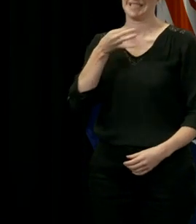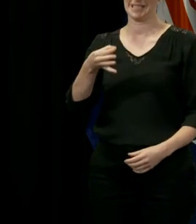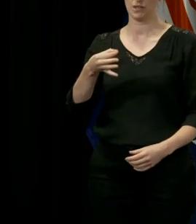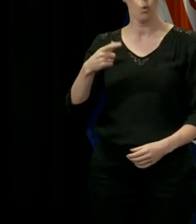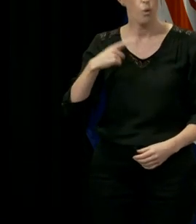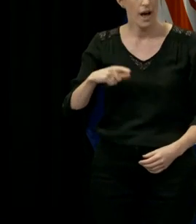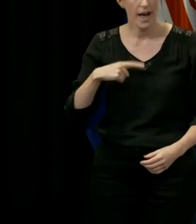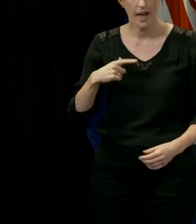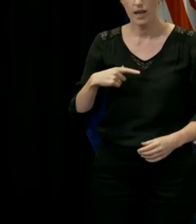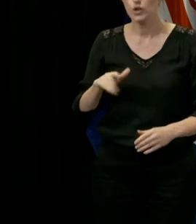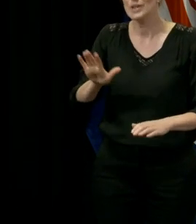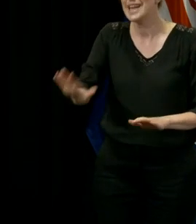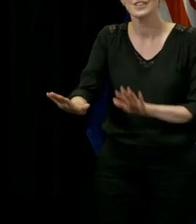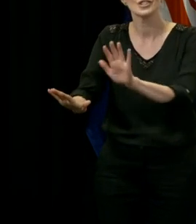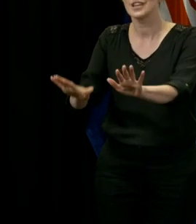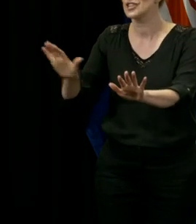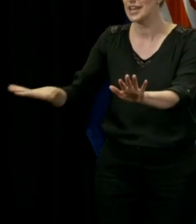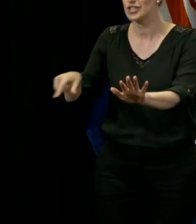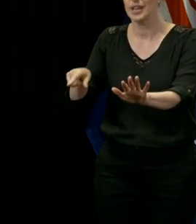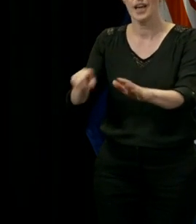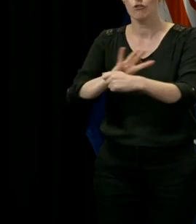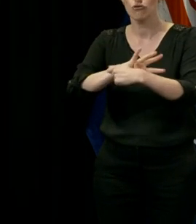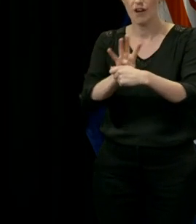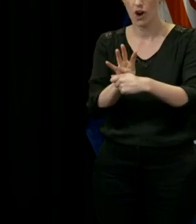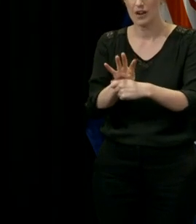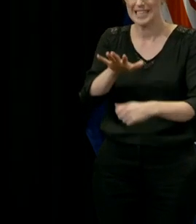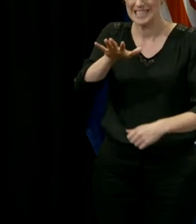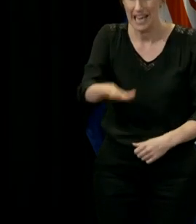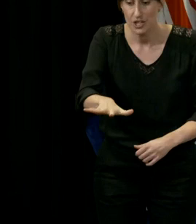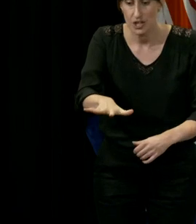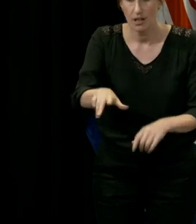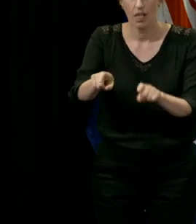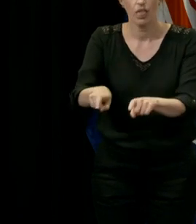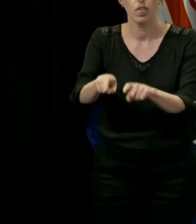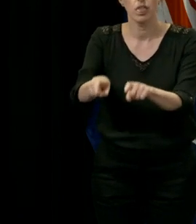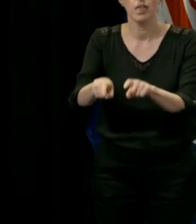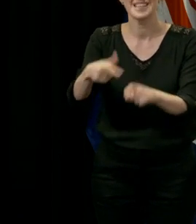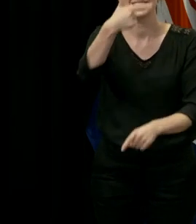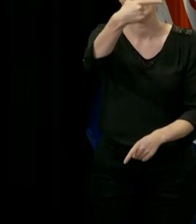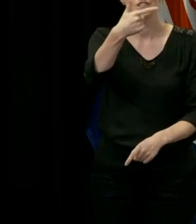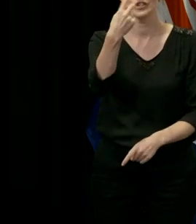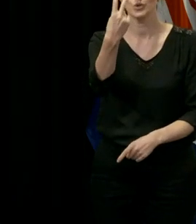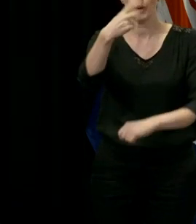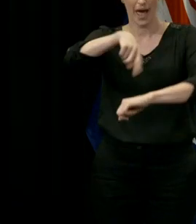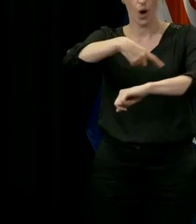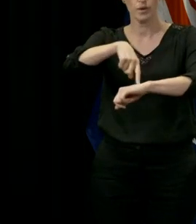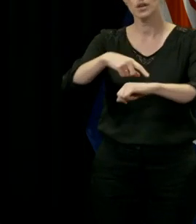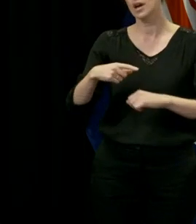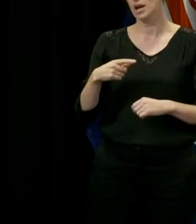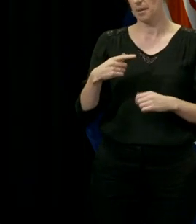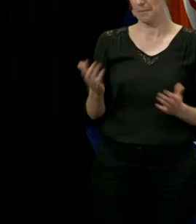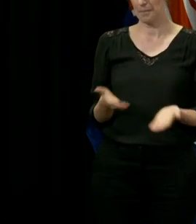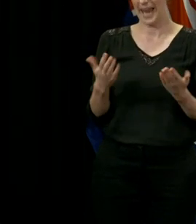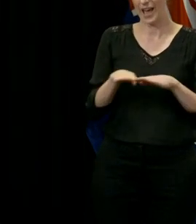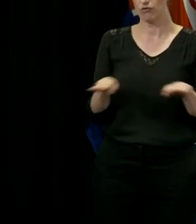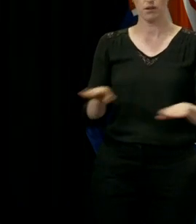exist on any surface for up to 72 hours. That's why playgrounds are out. That's a space where if we have multiple